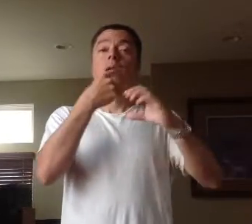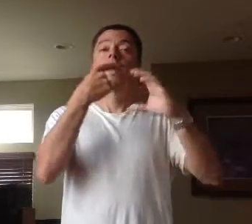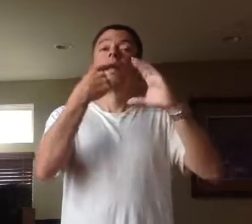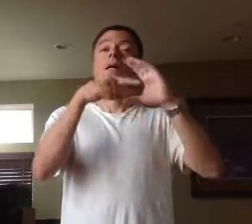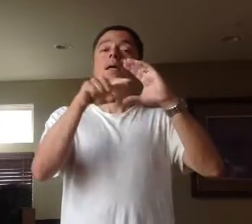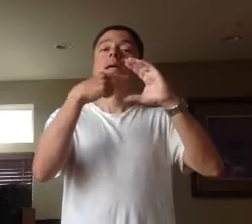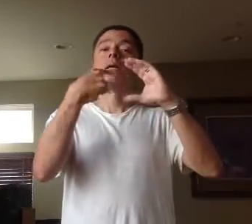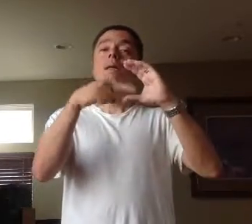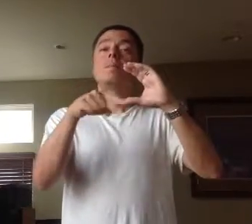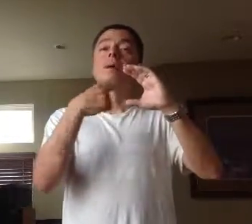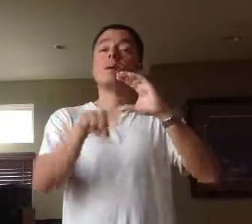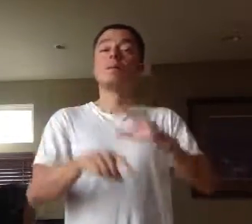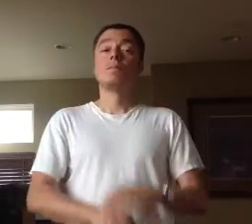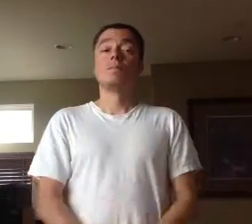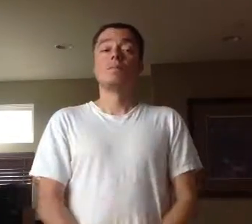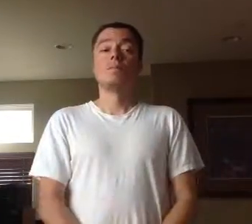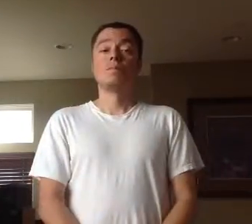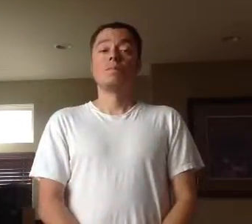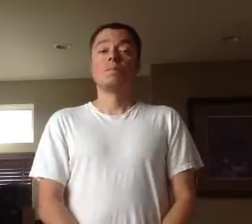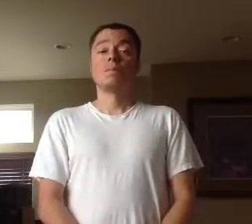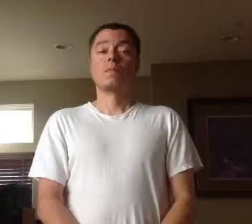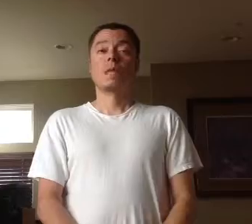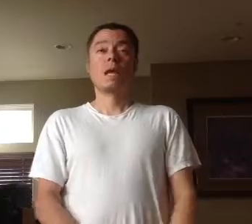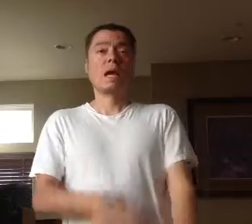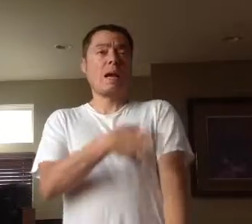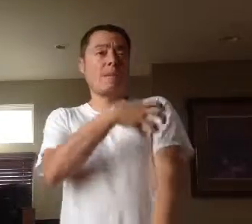Email. Power outage.